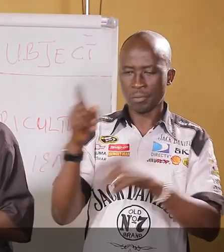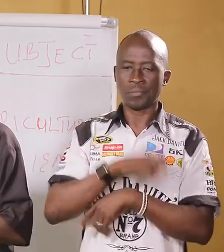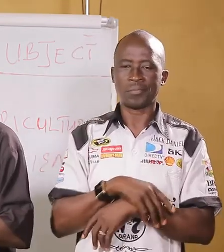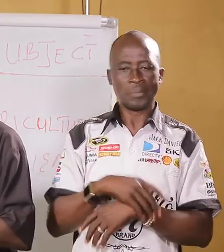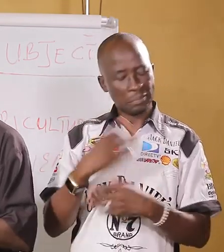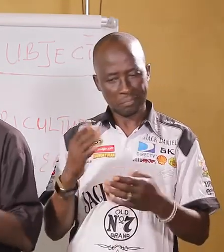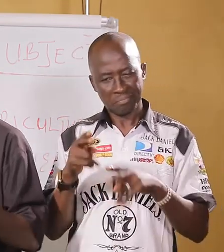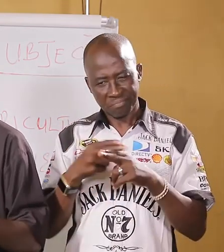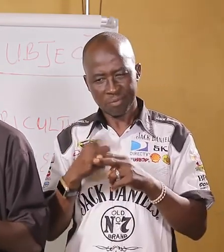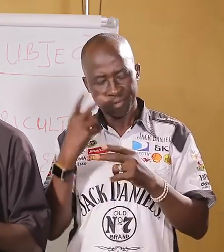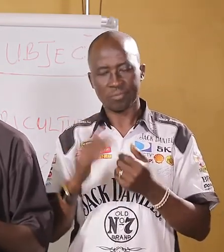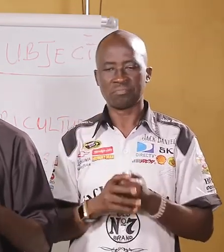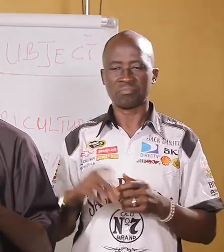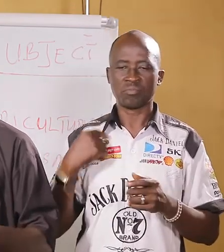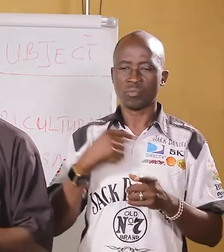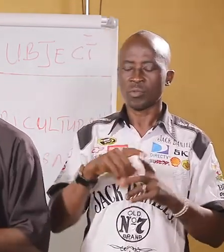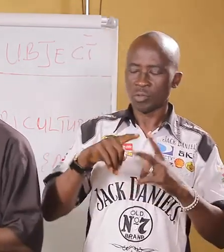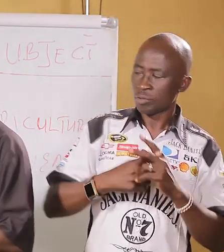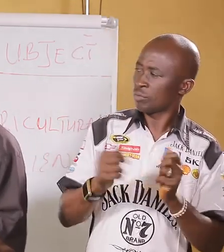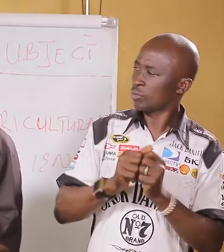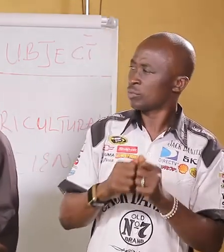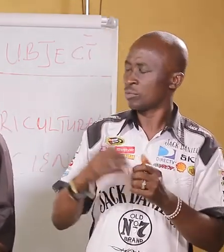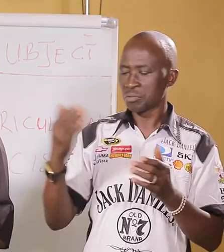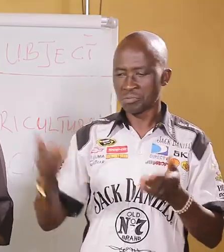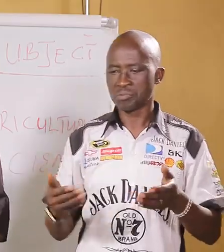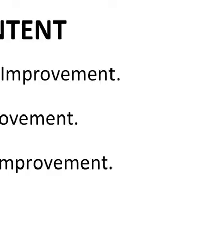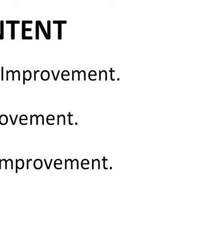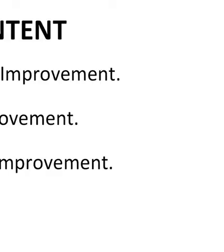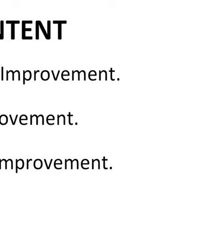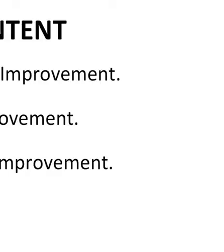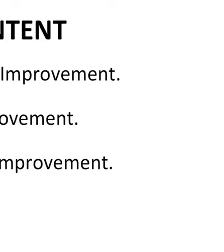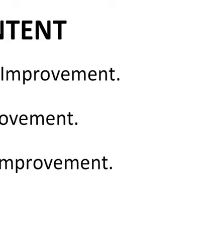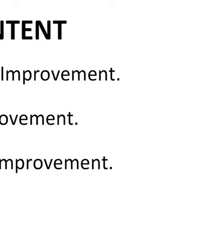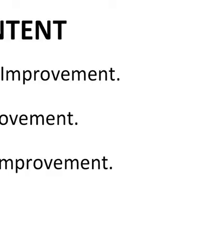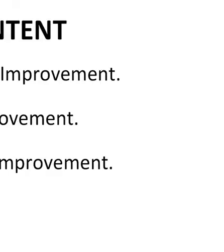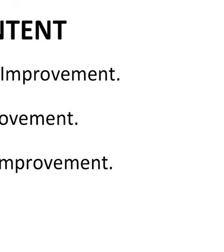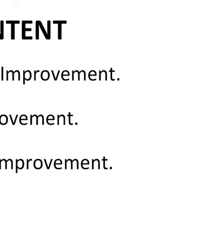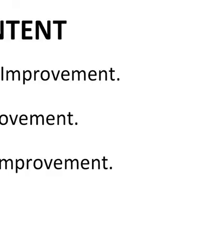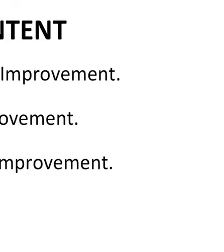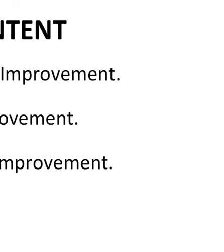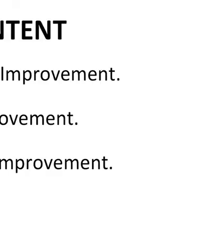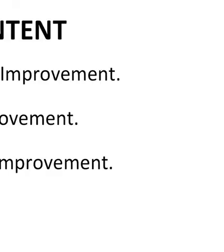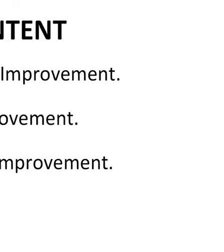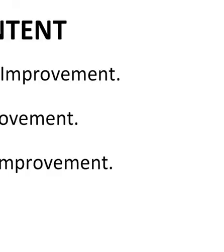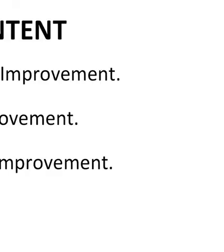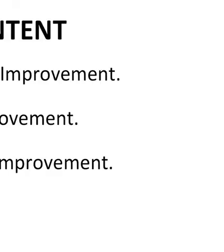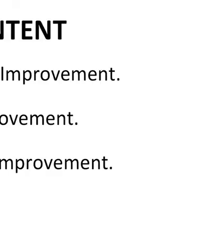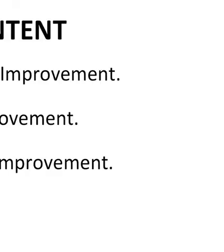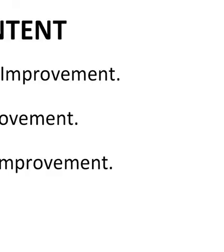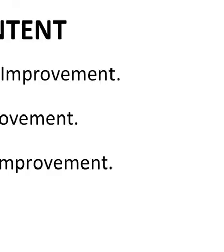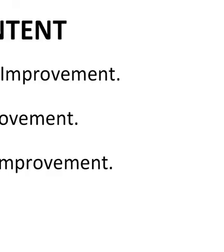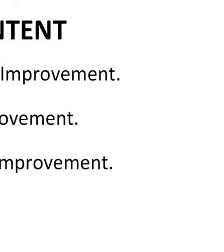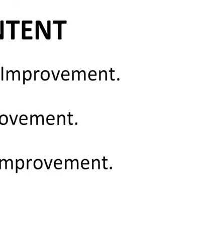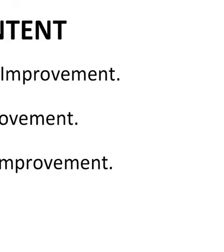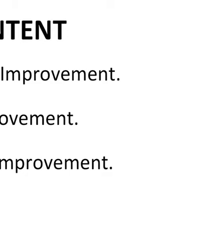we learned. We started with the introduction. We started with definition of animal improvement, going to the